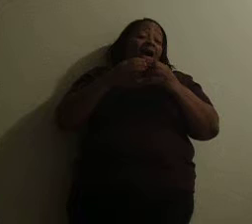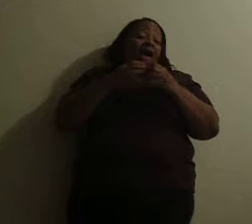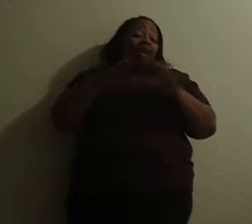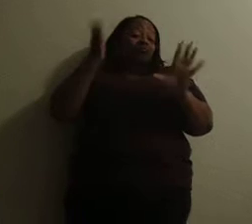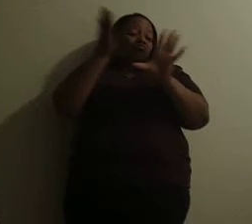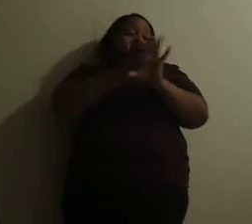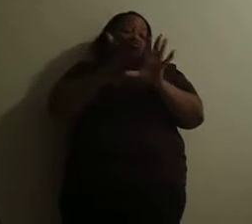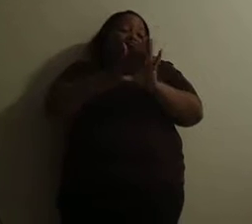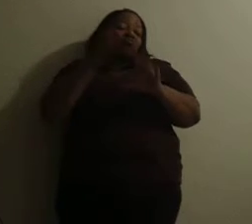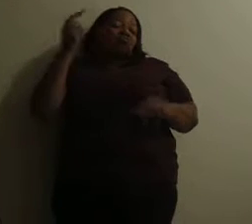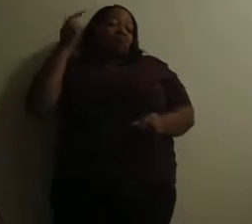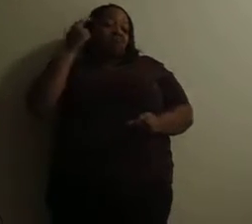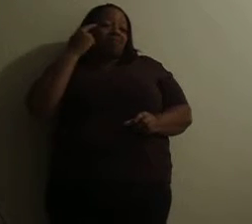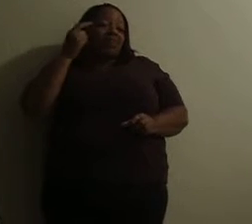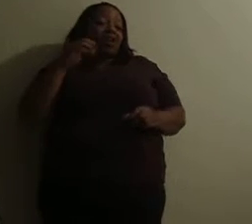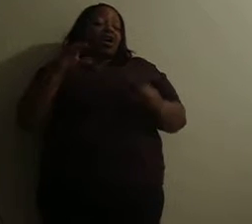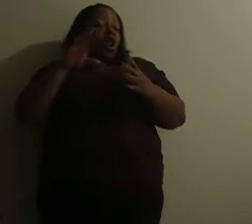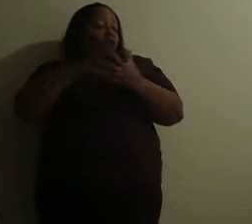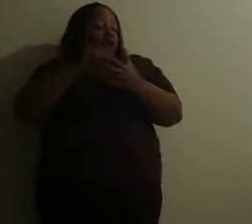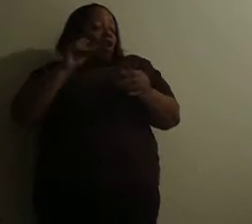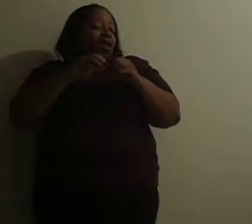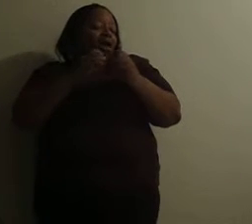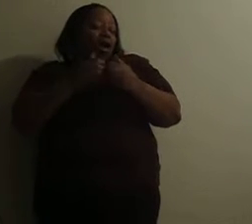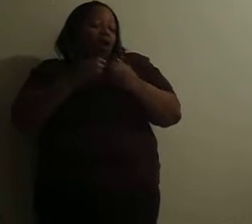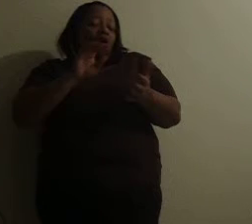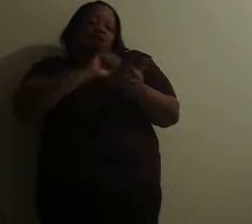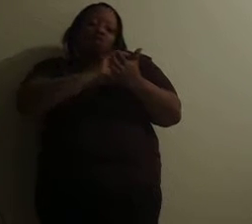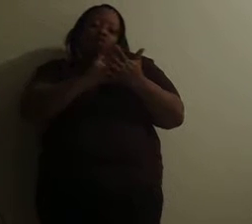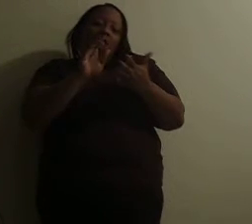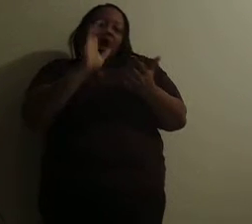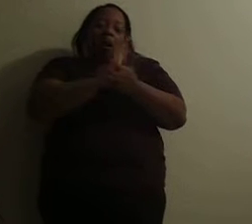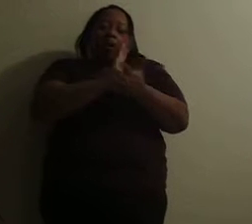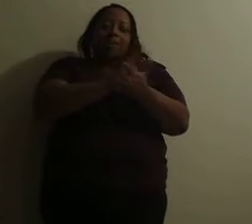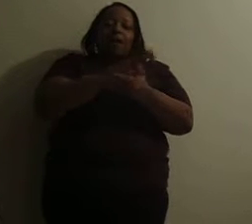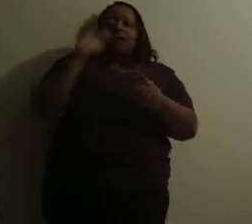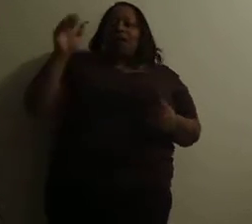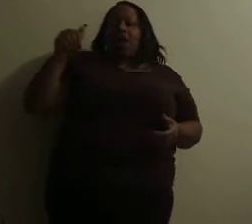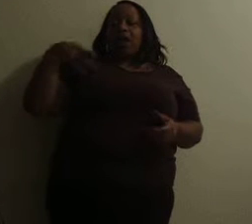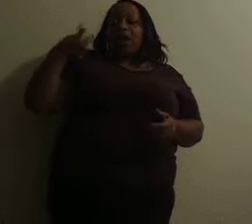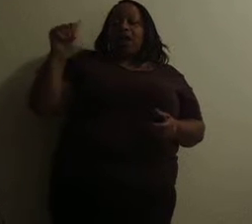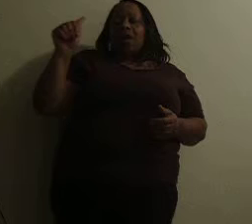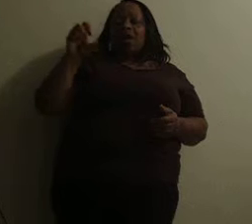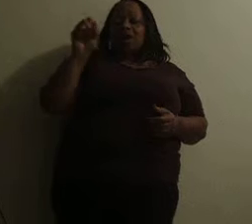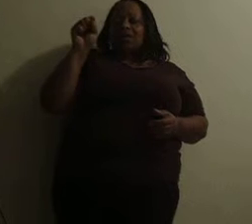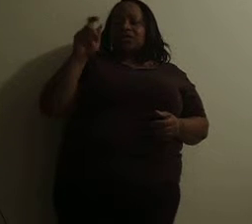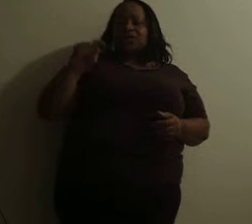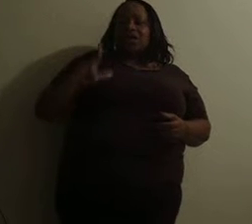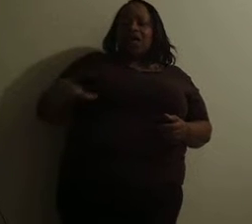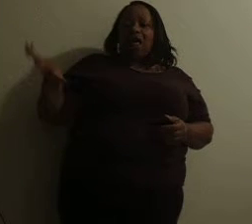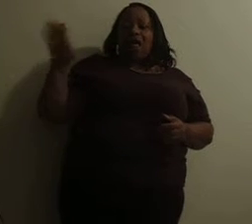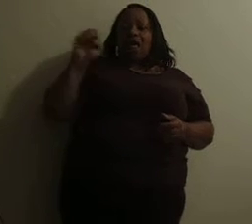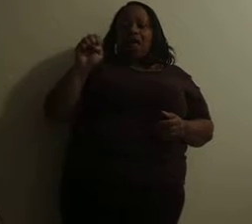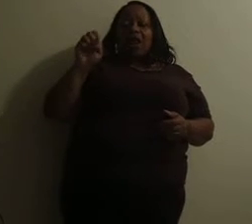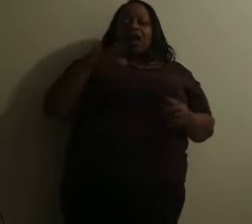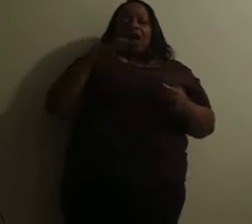They learned about writing the psychology paper, APA style, and how to put the paper together, write